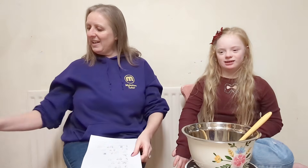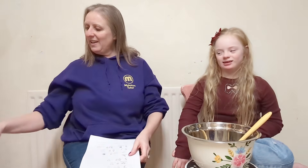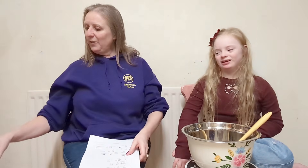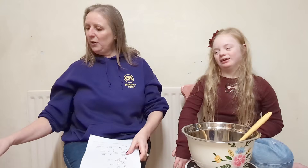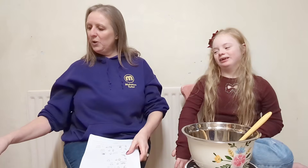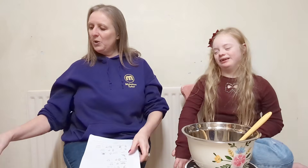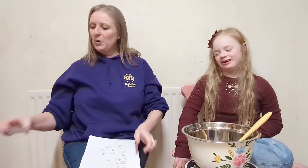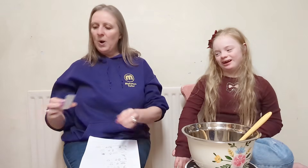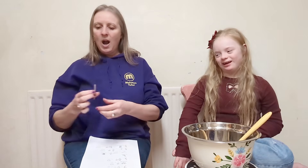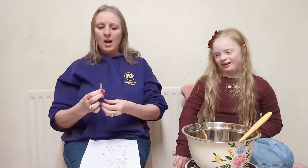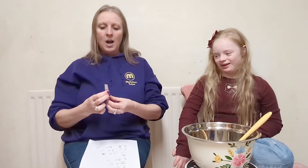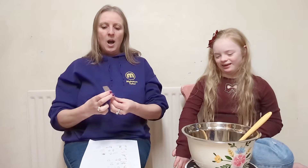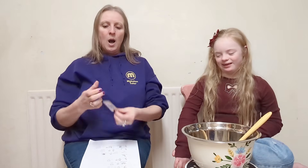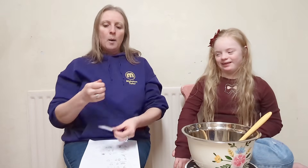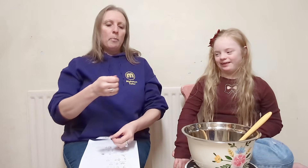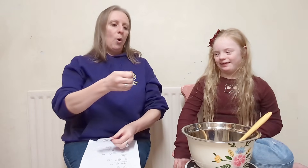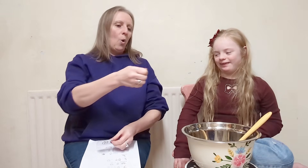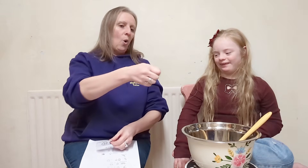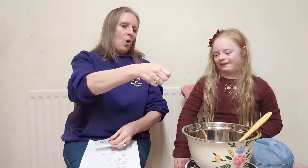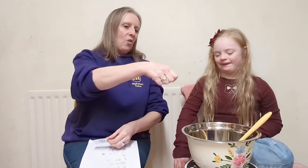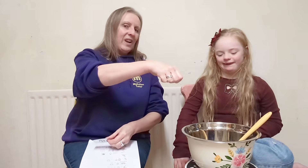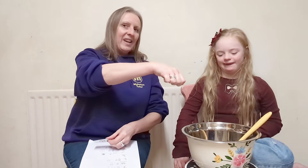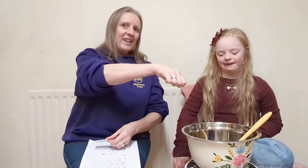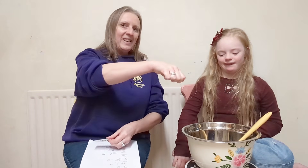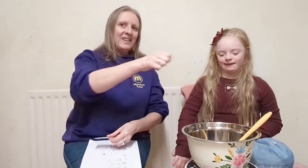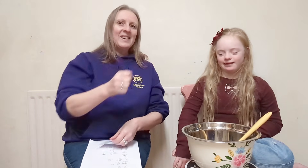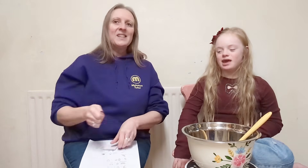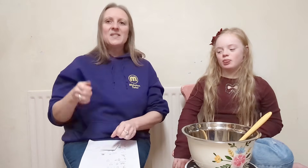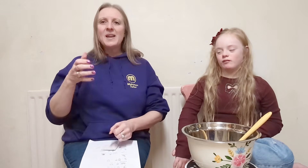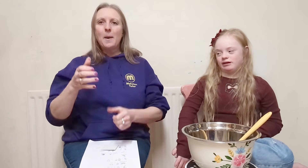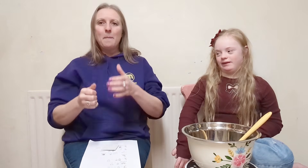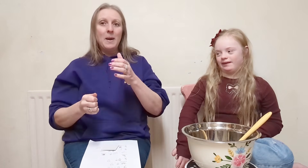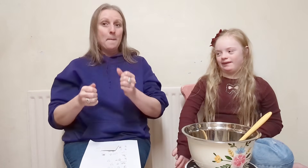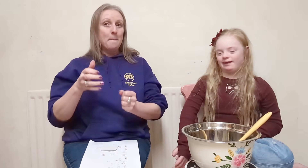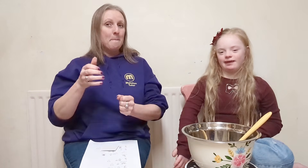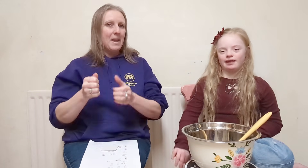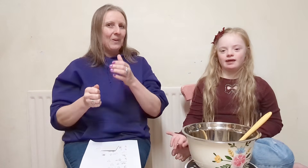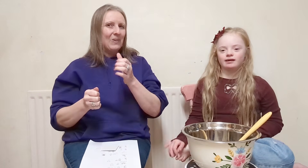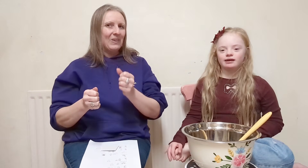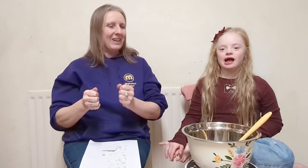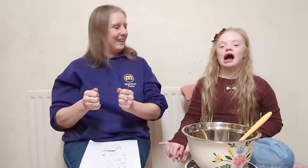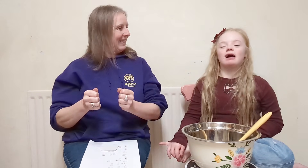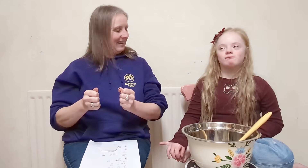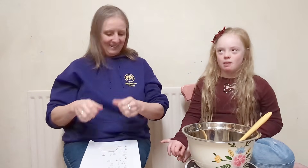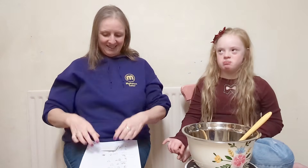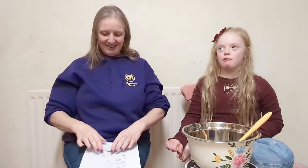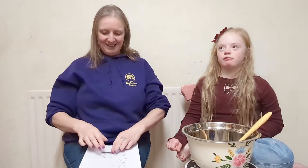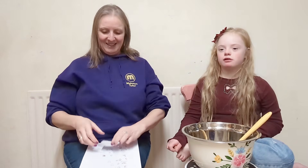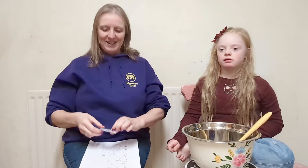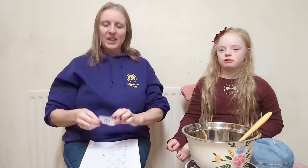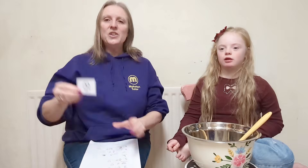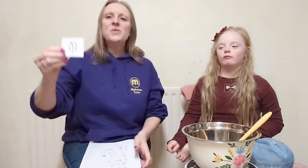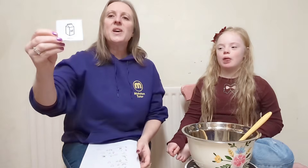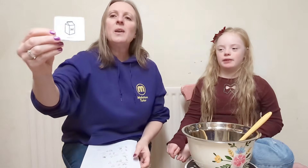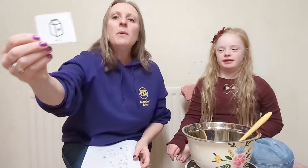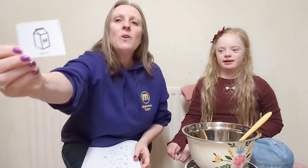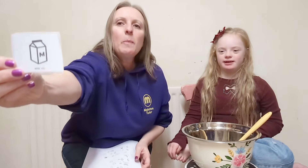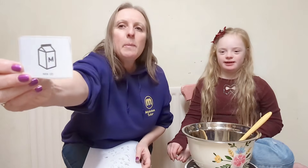need to pour in some milk. No. Can you sign milk, baby